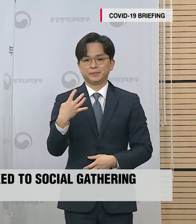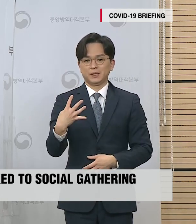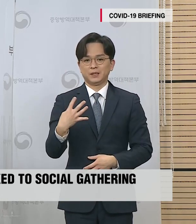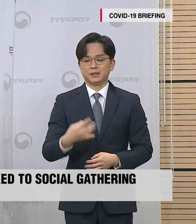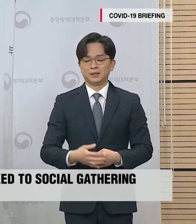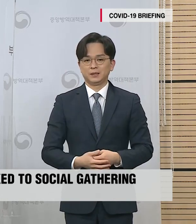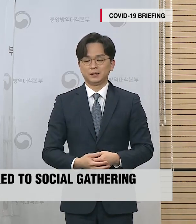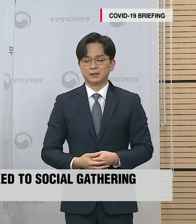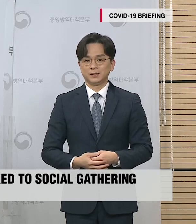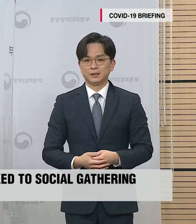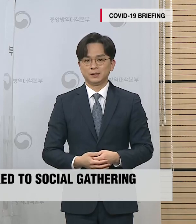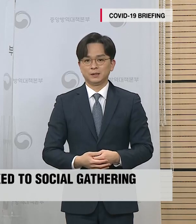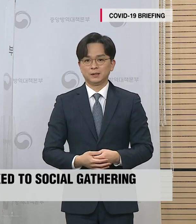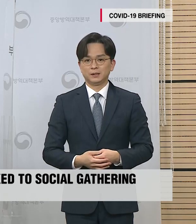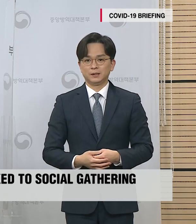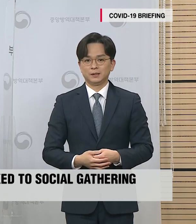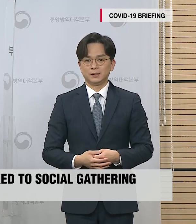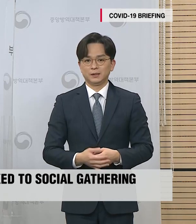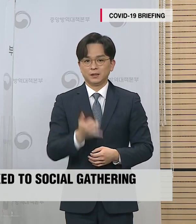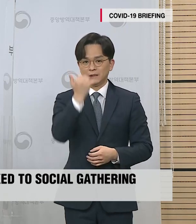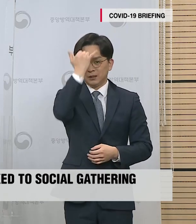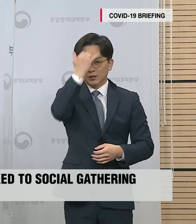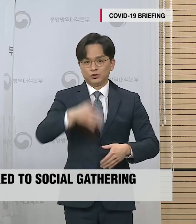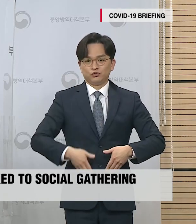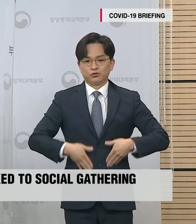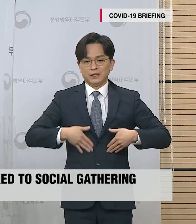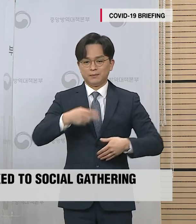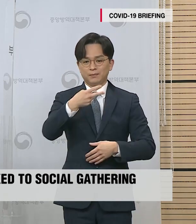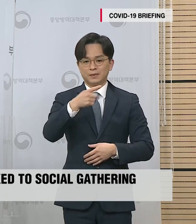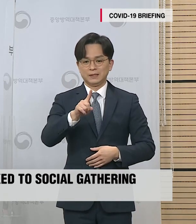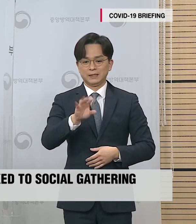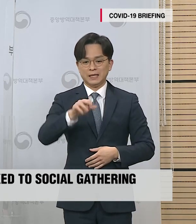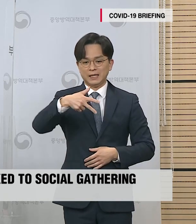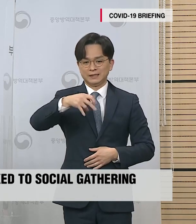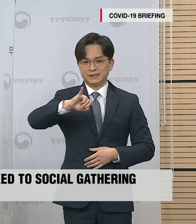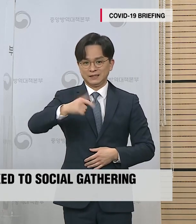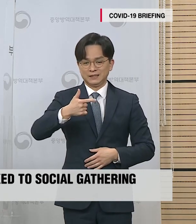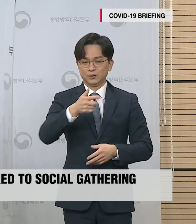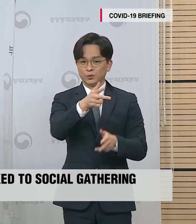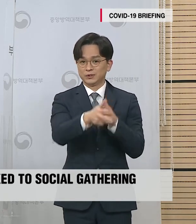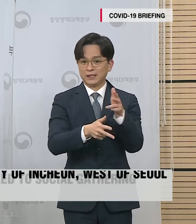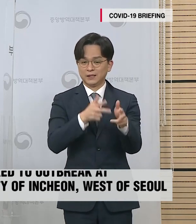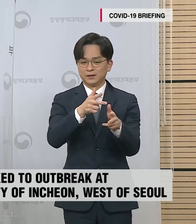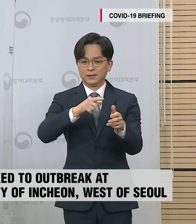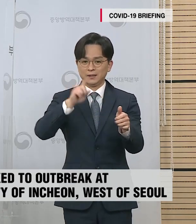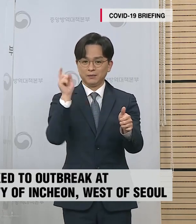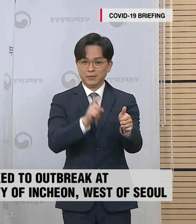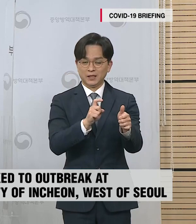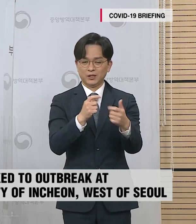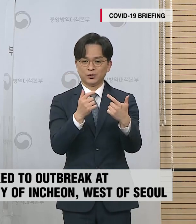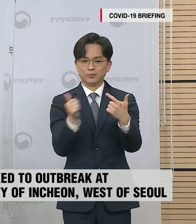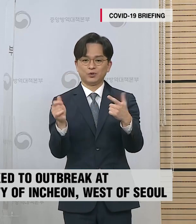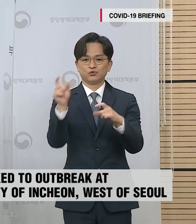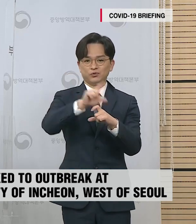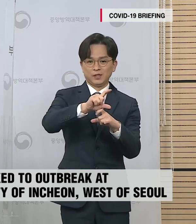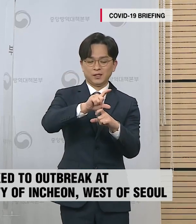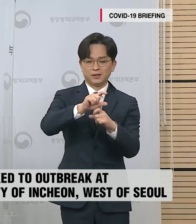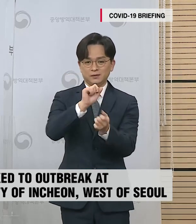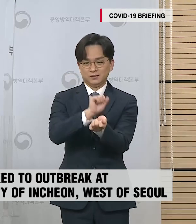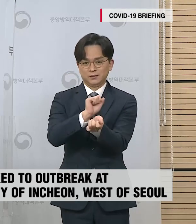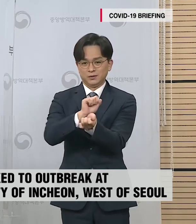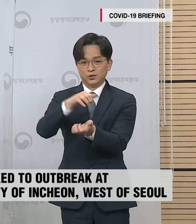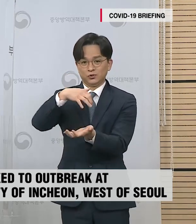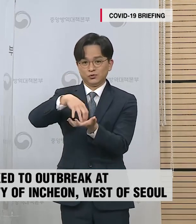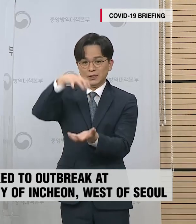confirmed, and a total of 54 have been confirmed to date. And in Chungnam province, Dangjin city, in relation to a